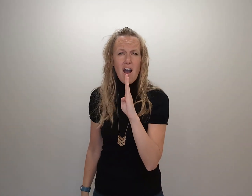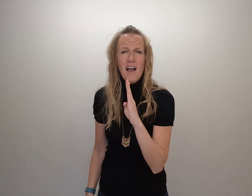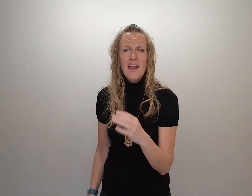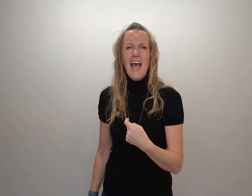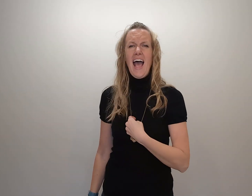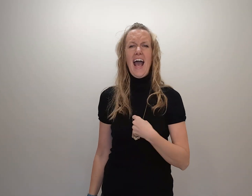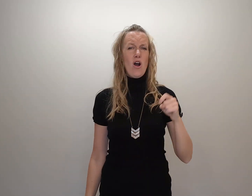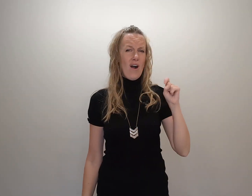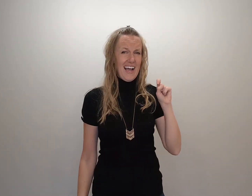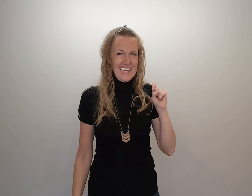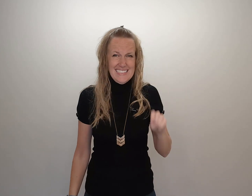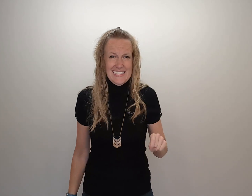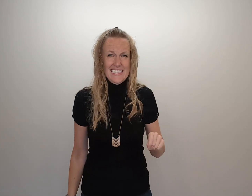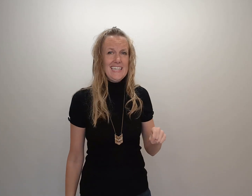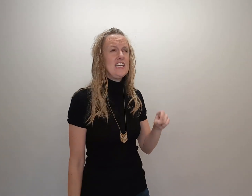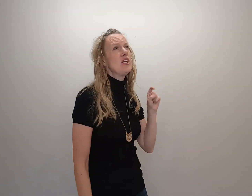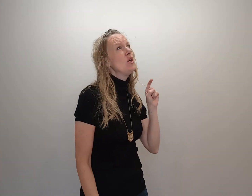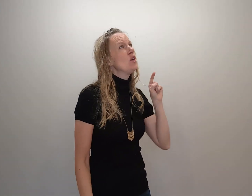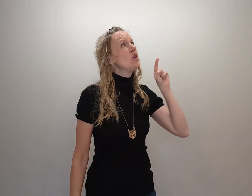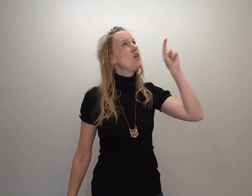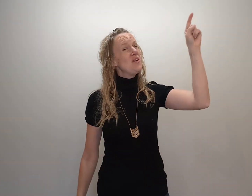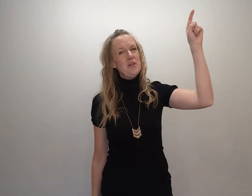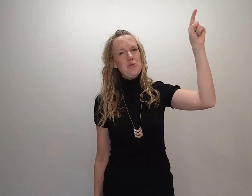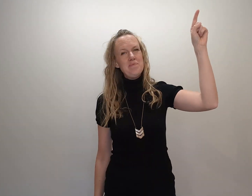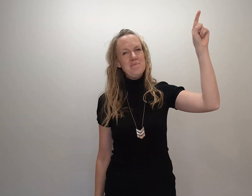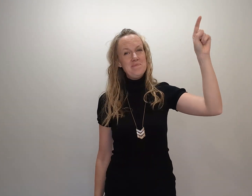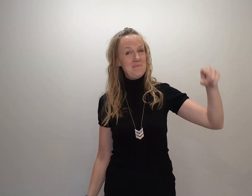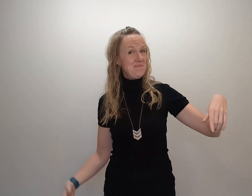God, how I need you.